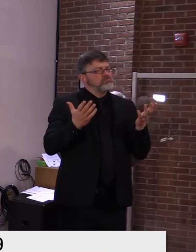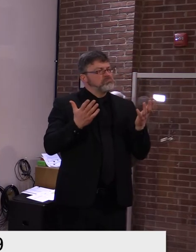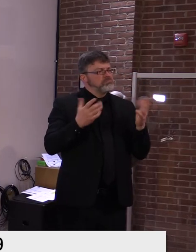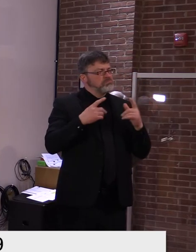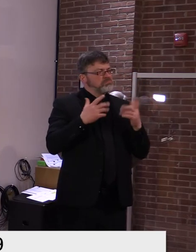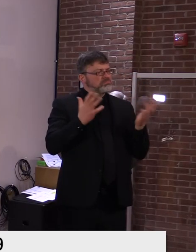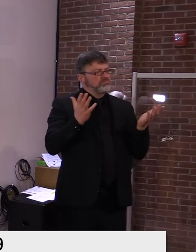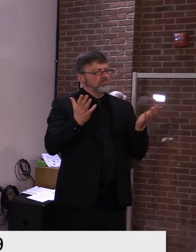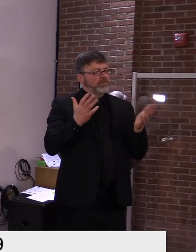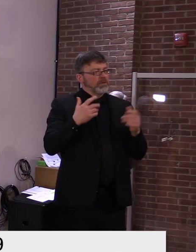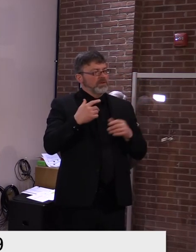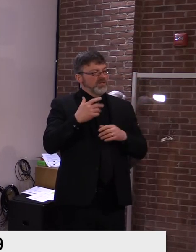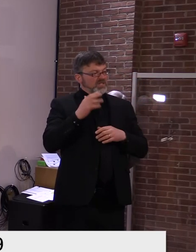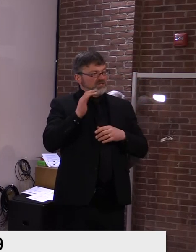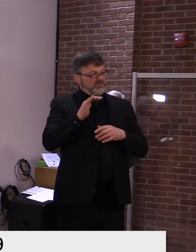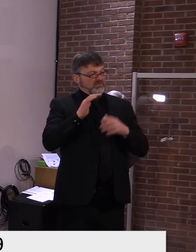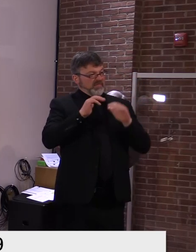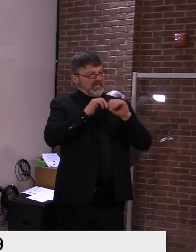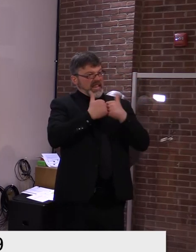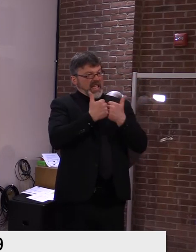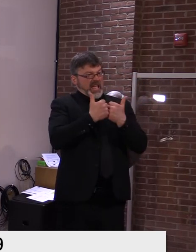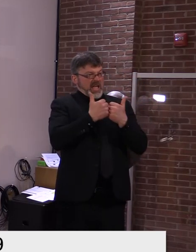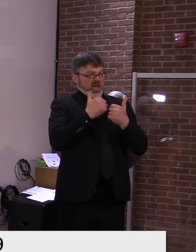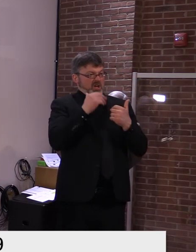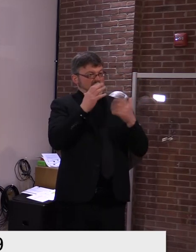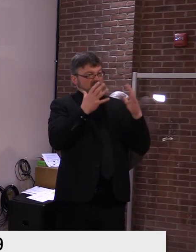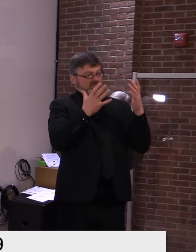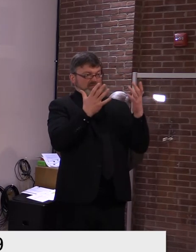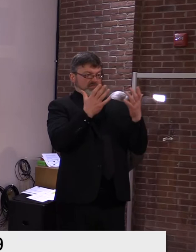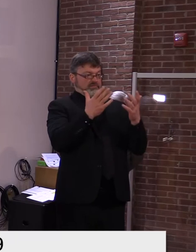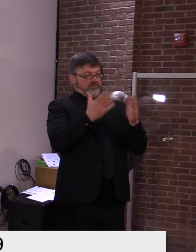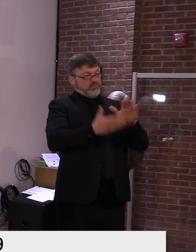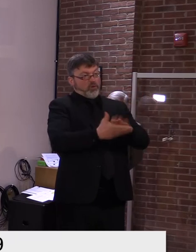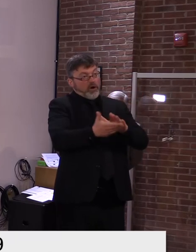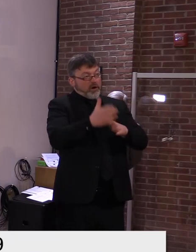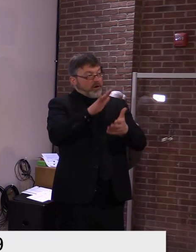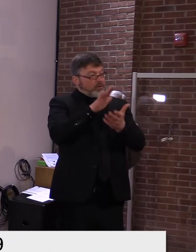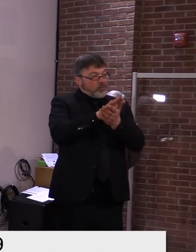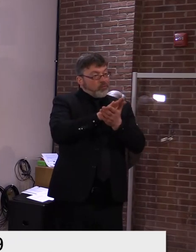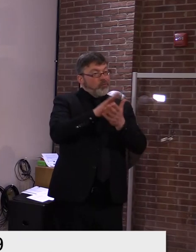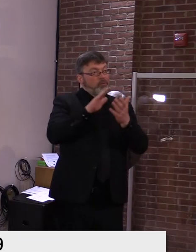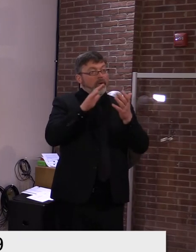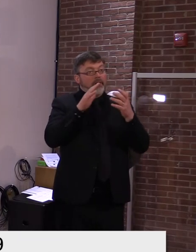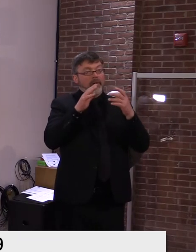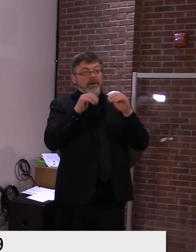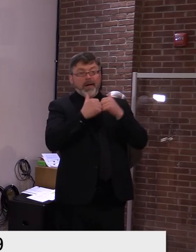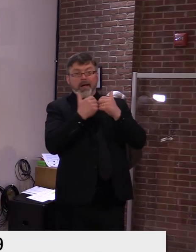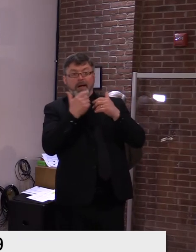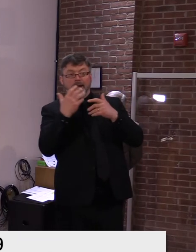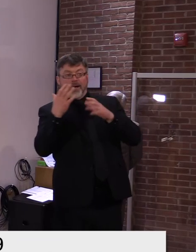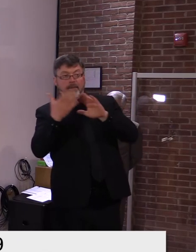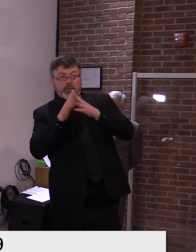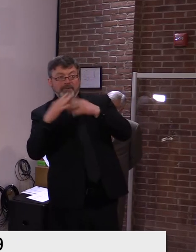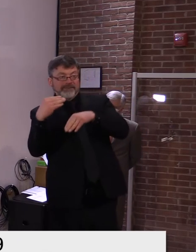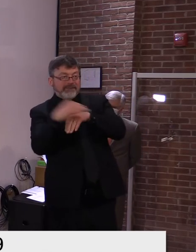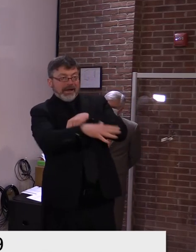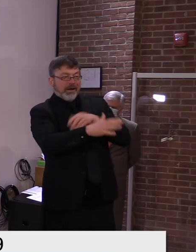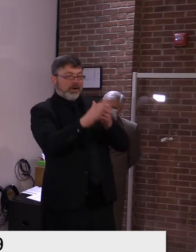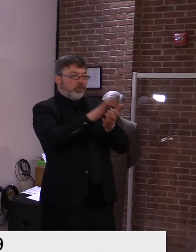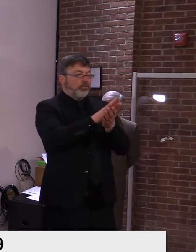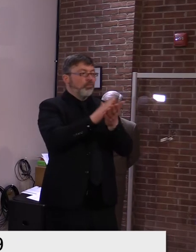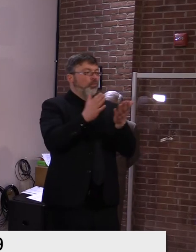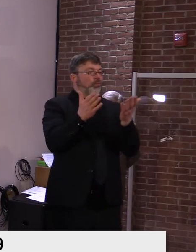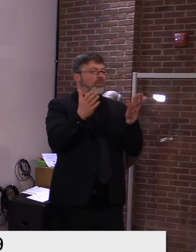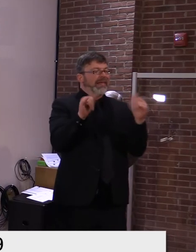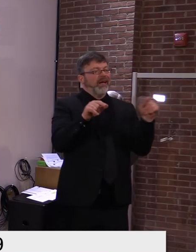operational realities of our school districts in terms of staff availability and so forth. So, as you know, the governor mentioned, the approach of sort of